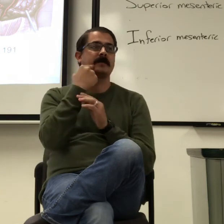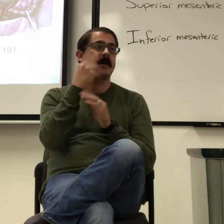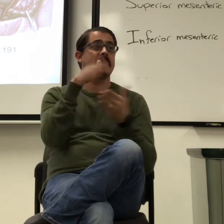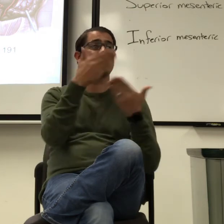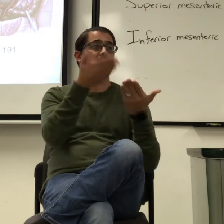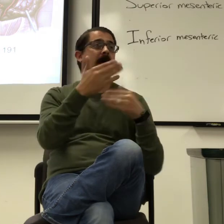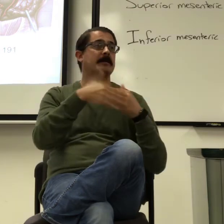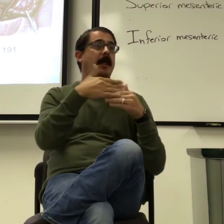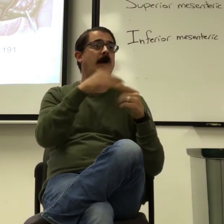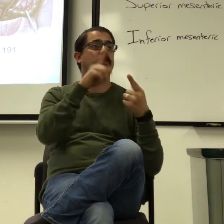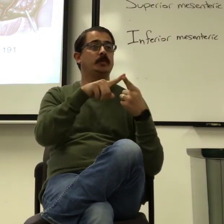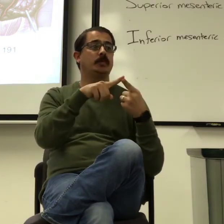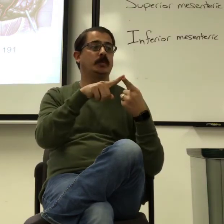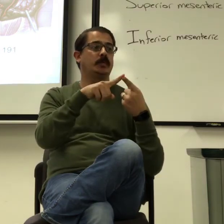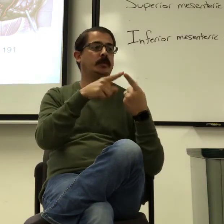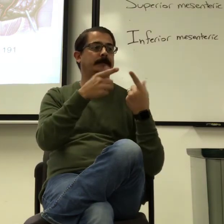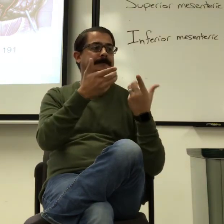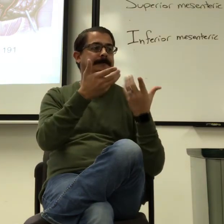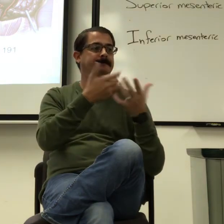blood to the